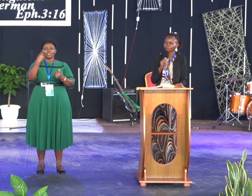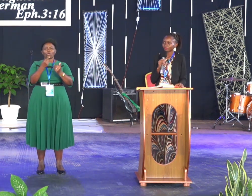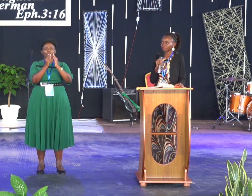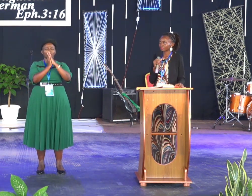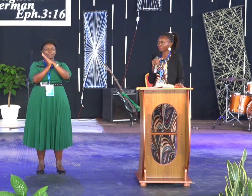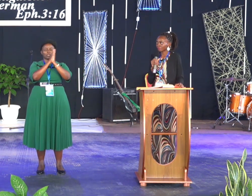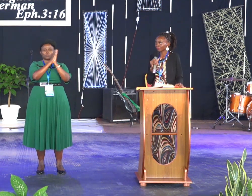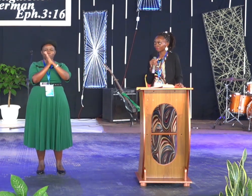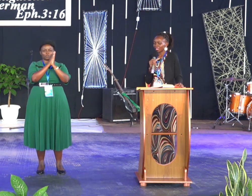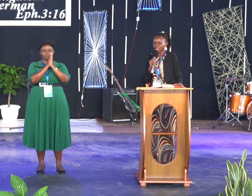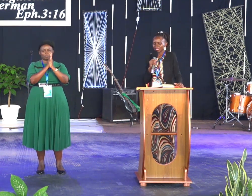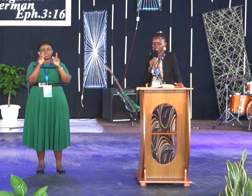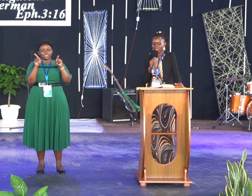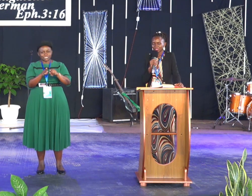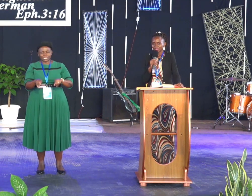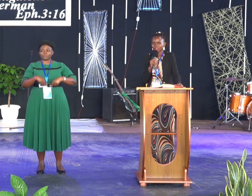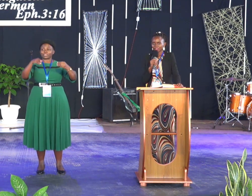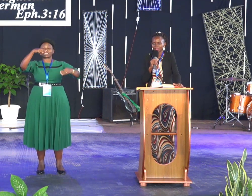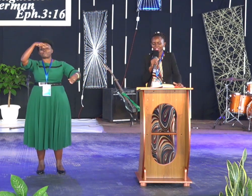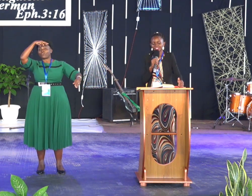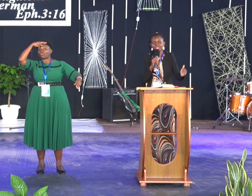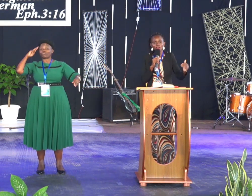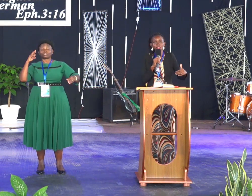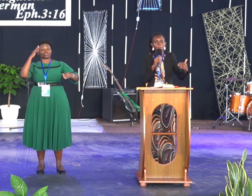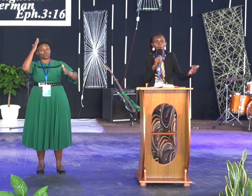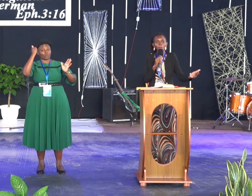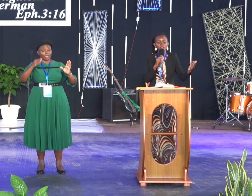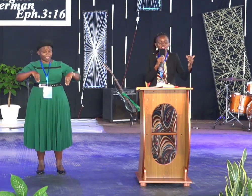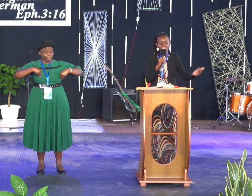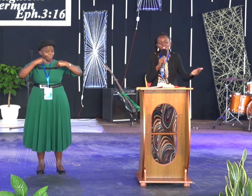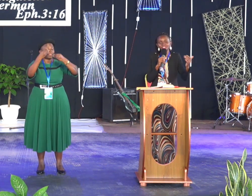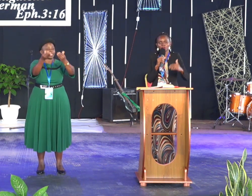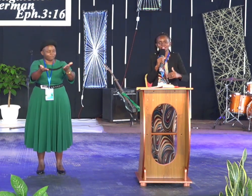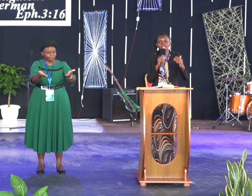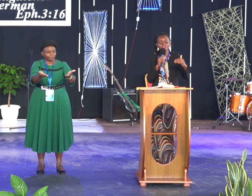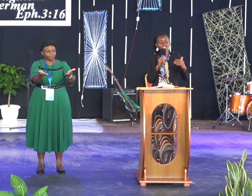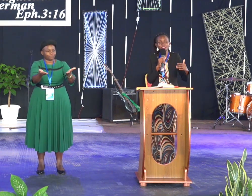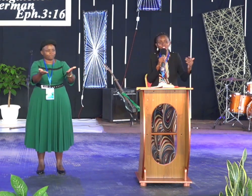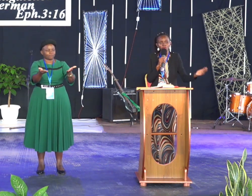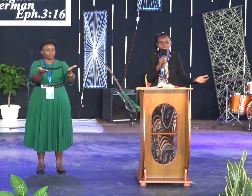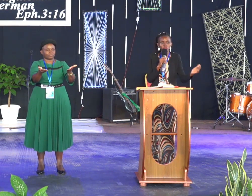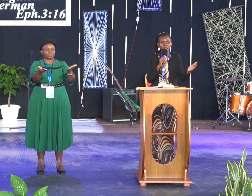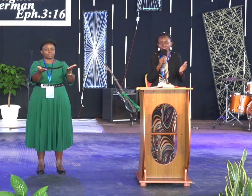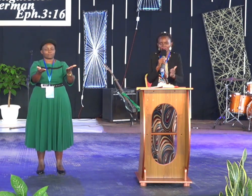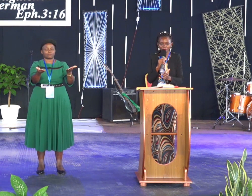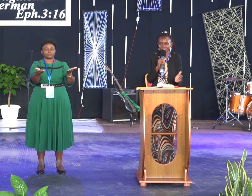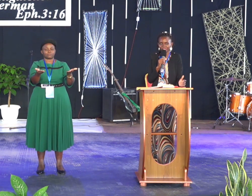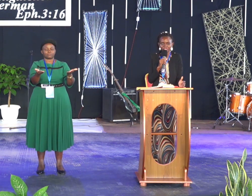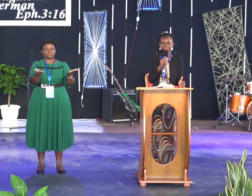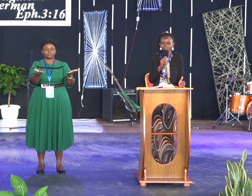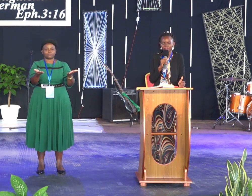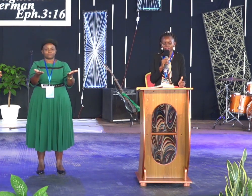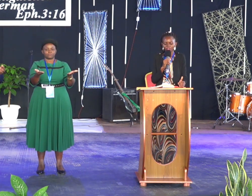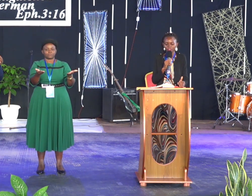lwatuwa n'asooka atuwa n'ensonga lwaki alutuwa. This is the only parable which Jesus narrates and even gives a reason why he narrates